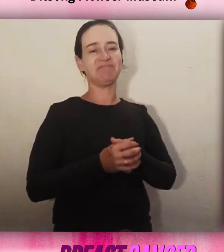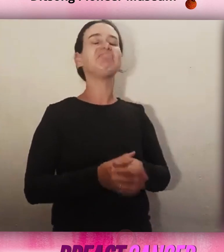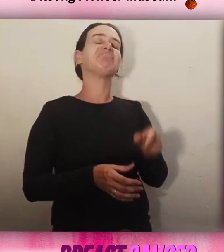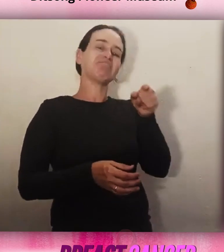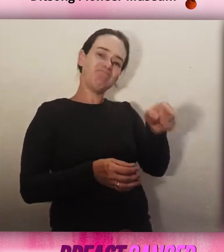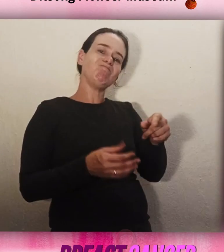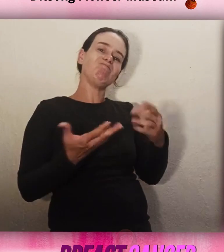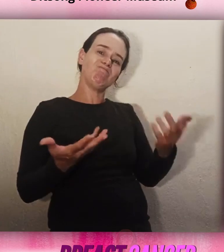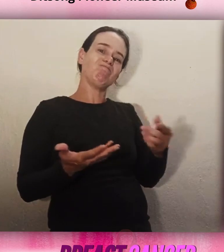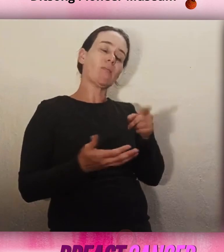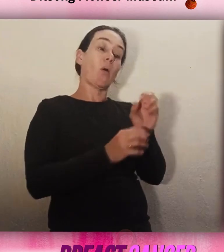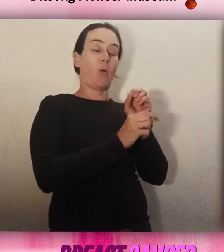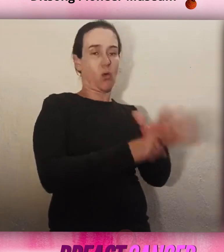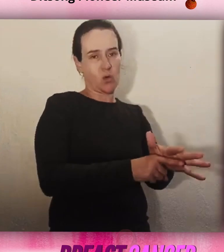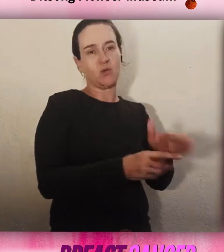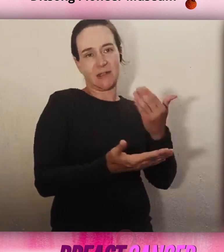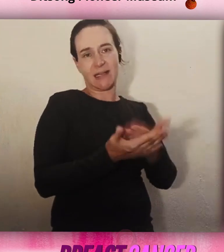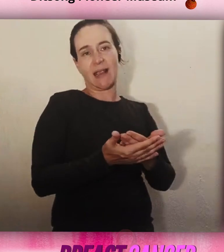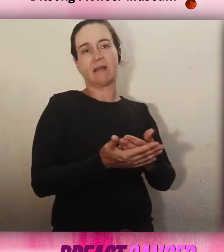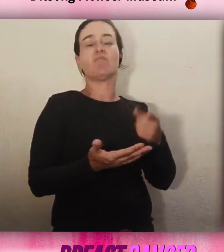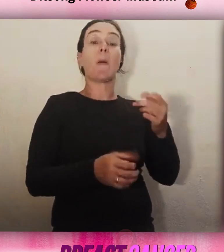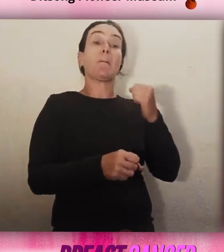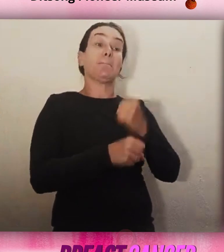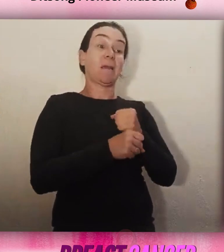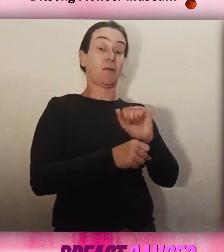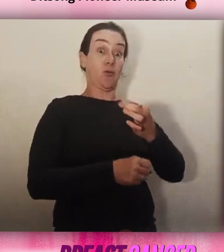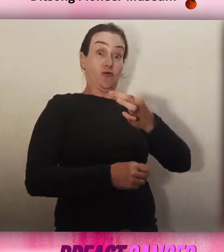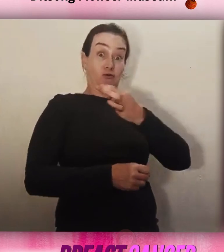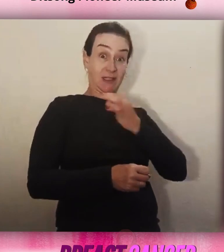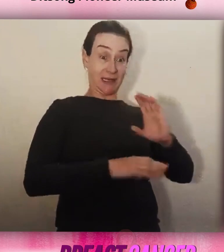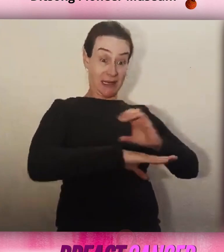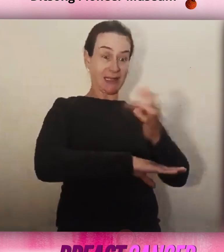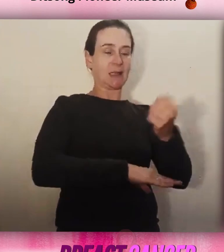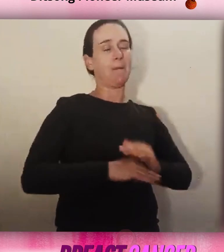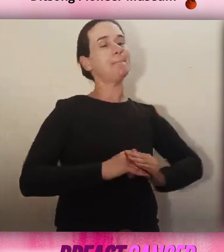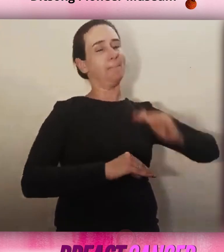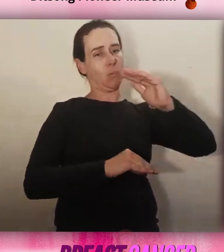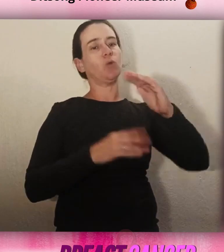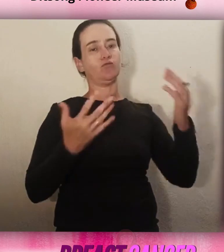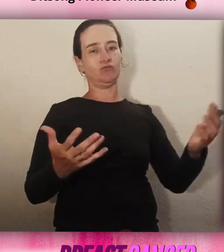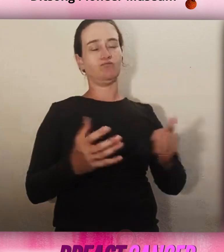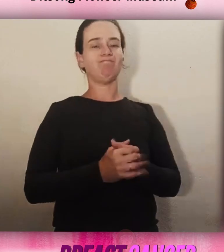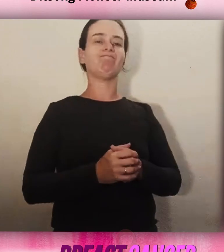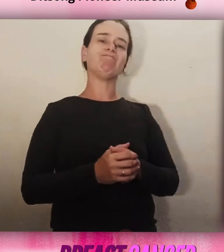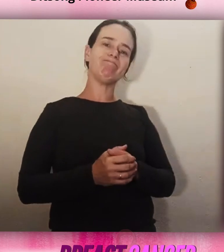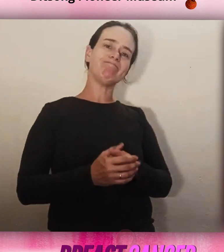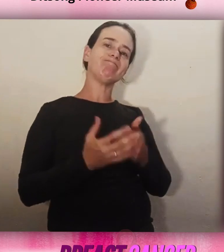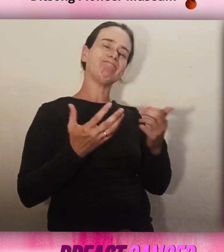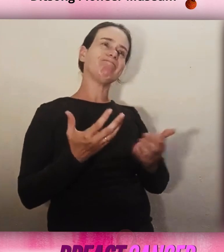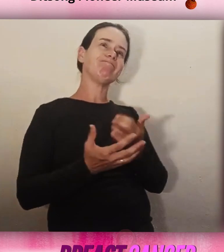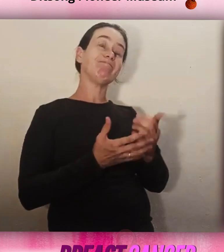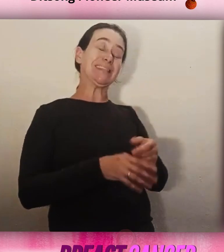okay. yes. So those are your type of causes or factors that increase your risk, and